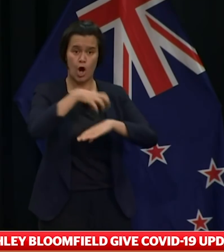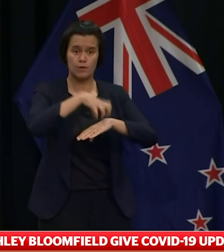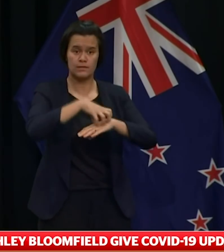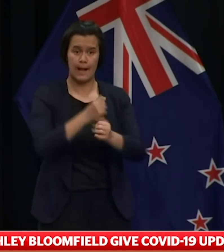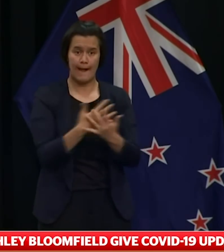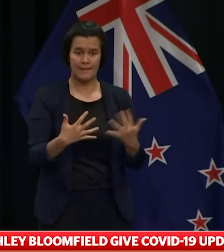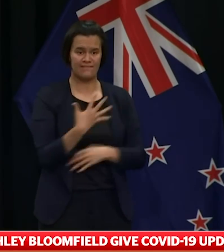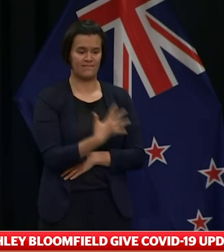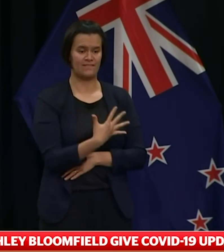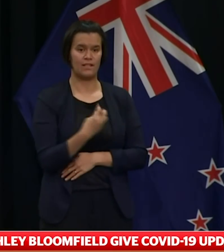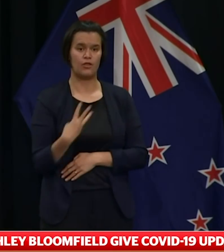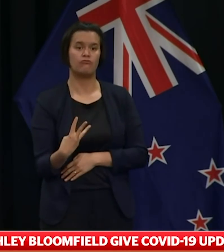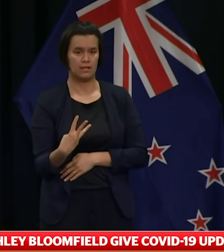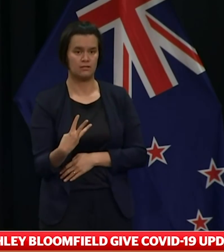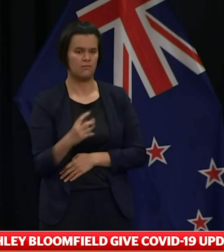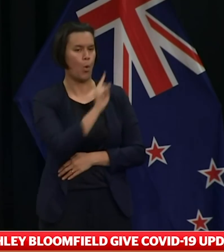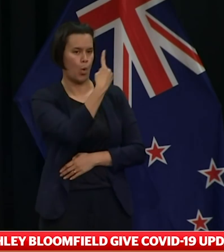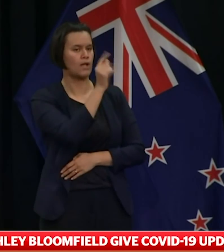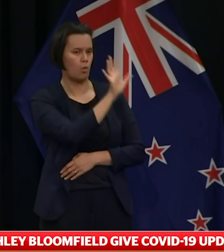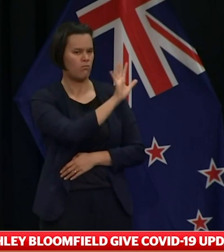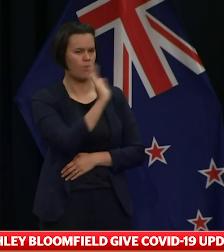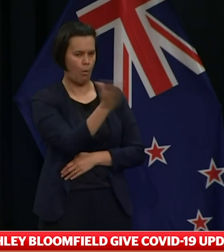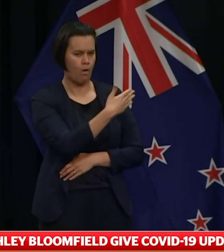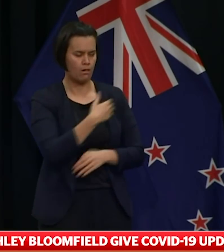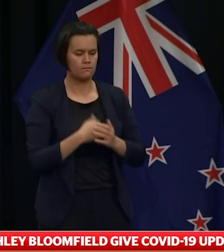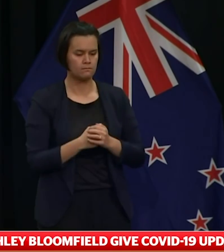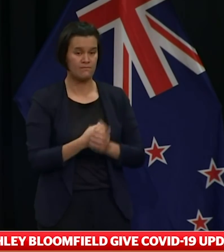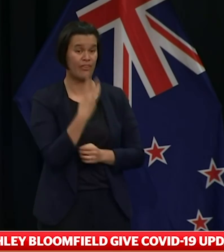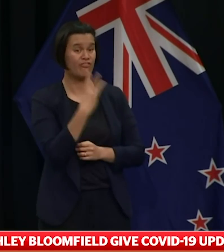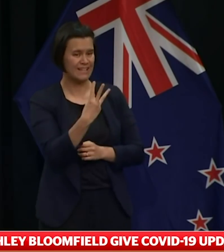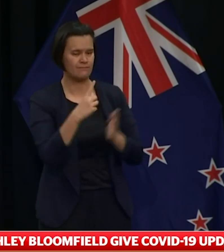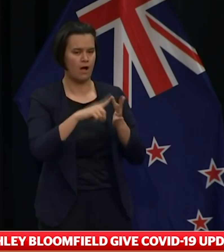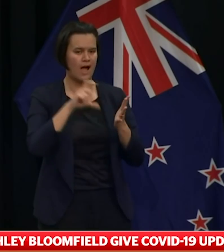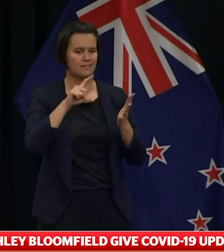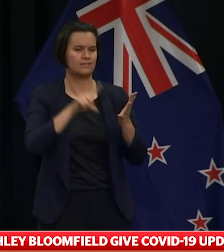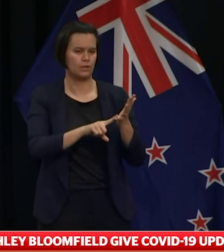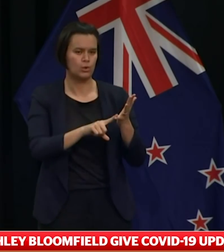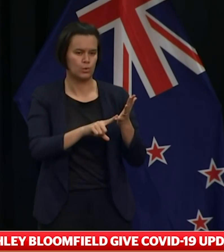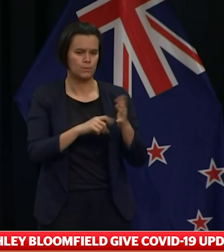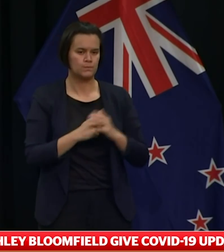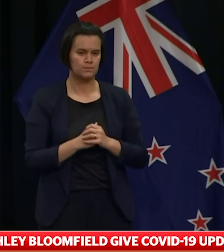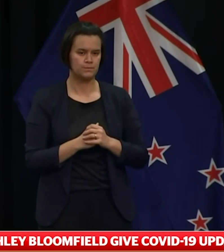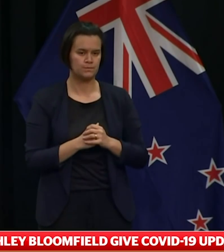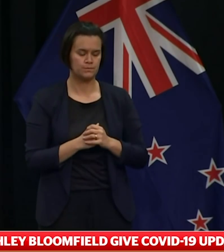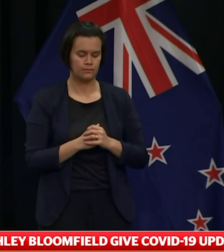with COVID-19, all are in Auckland, and just 3 of those are in ICU or a high dependency unit.